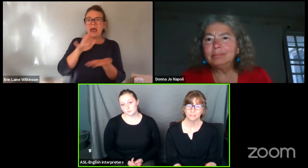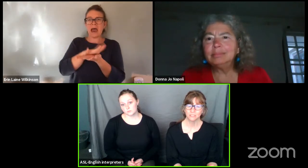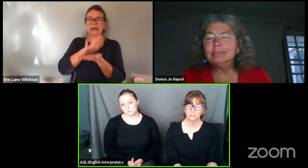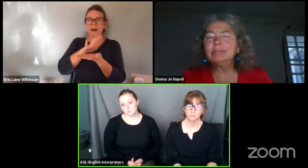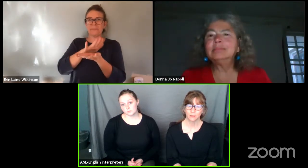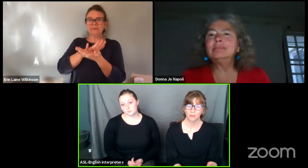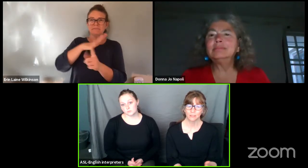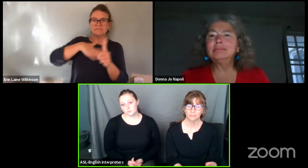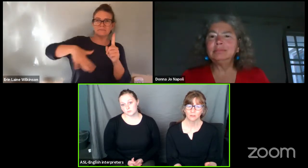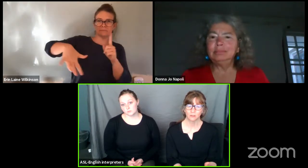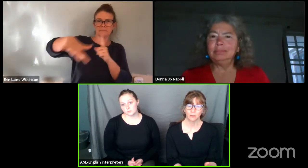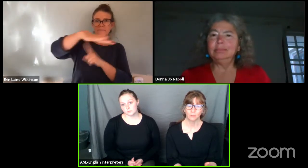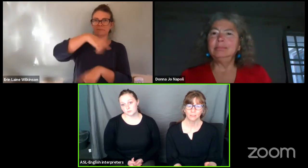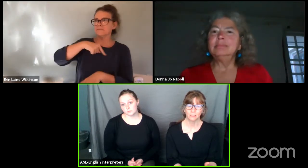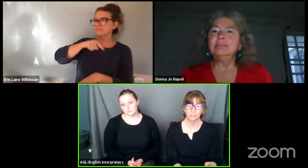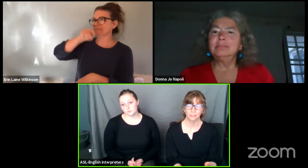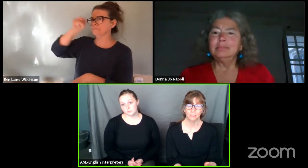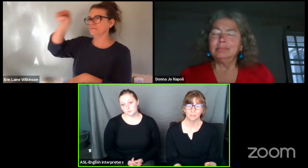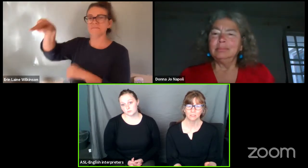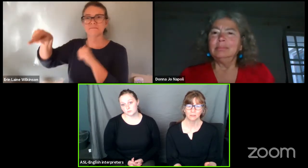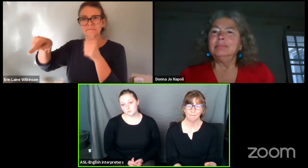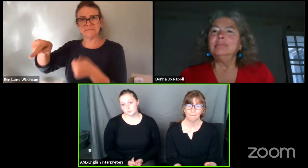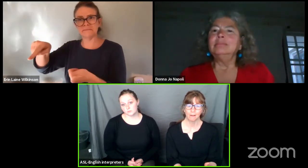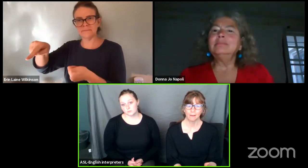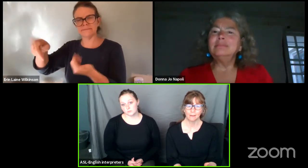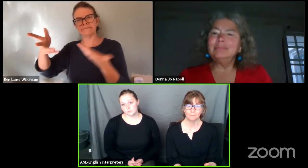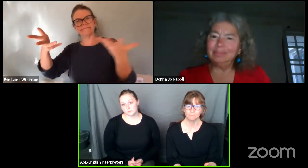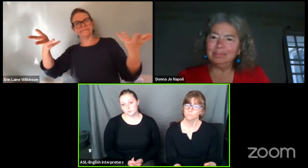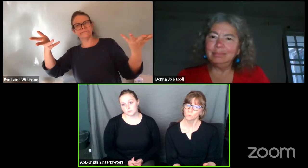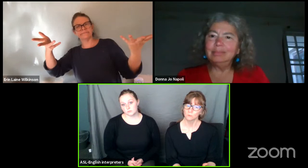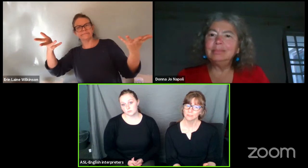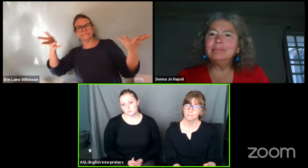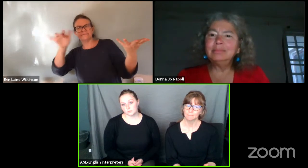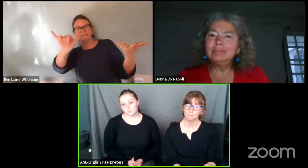many presentations about ASL are happening in English?